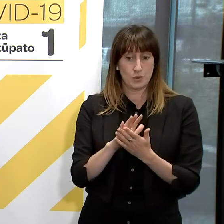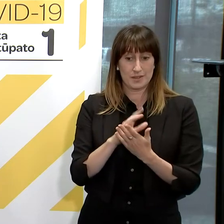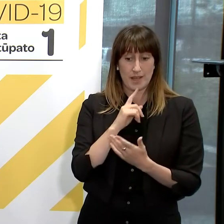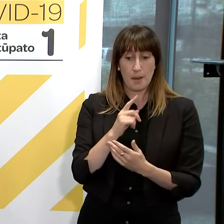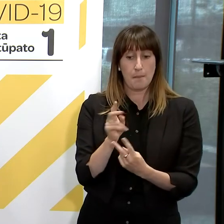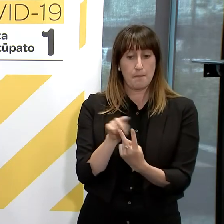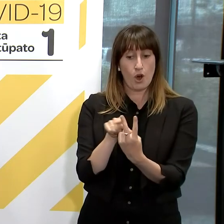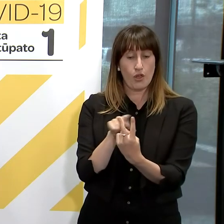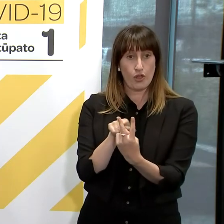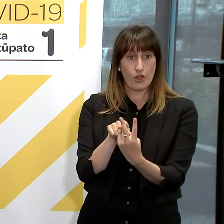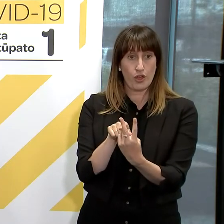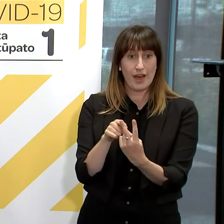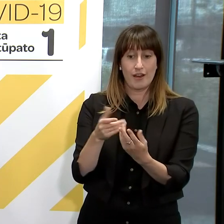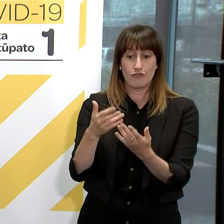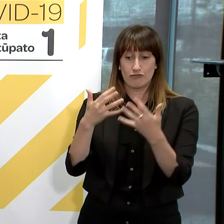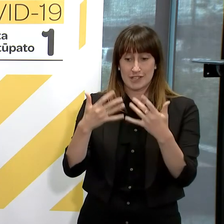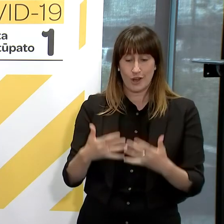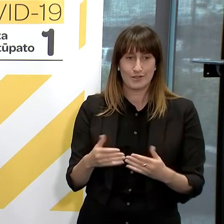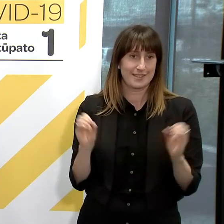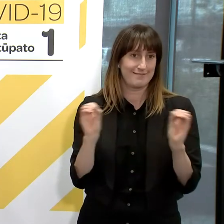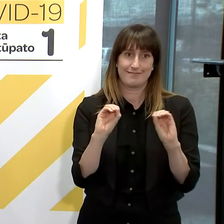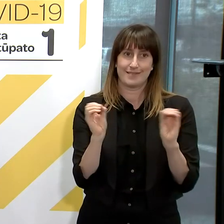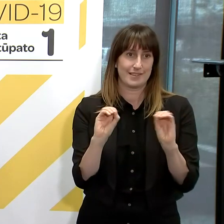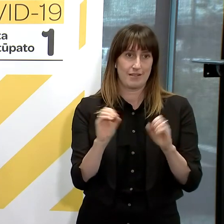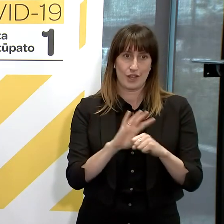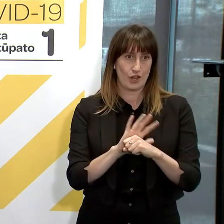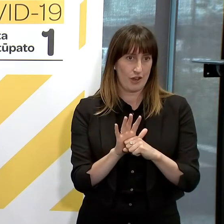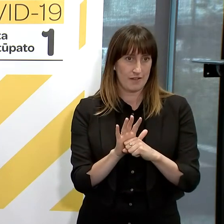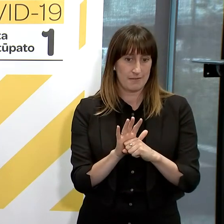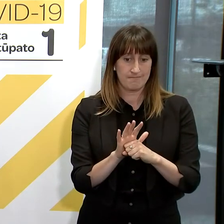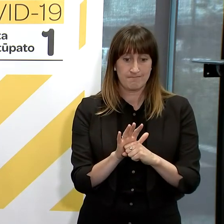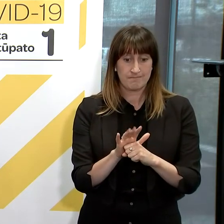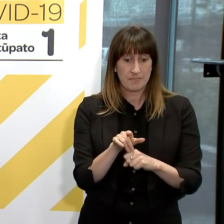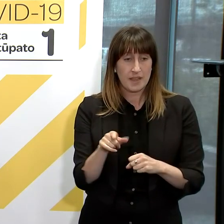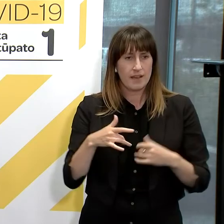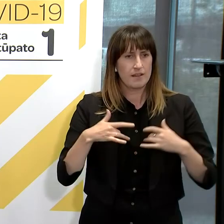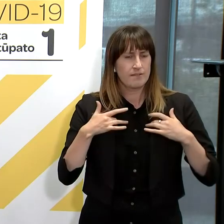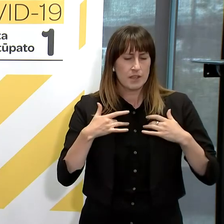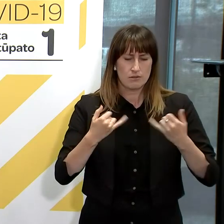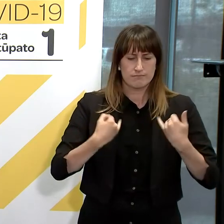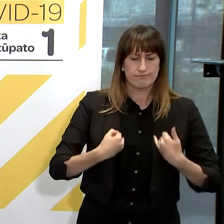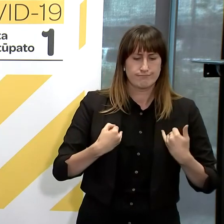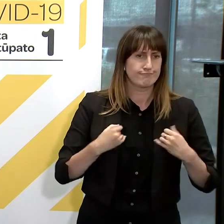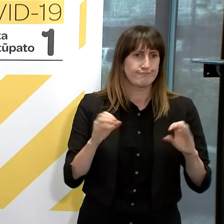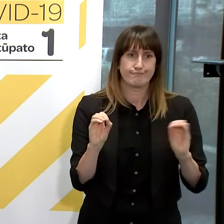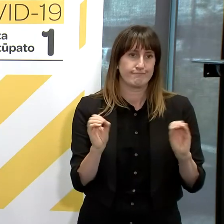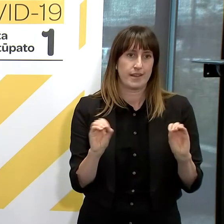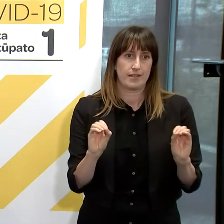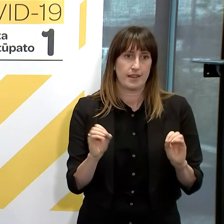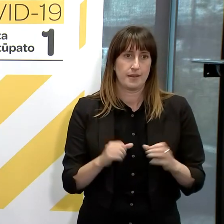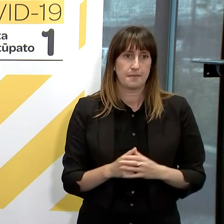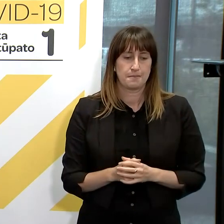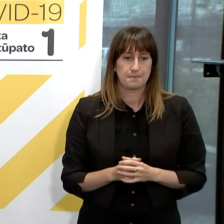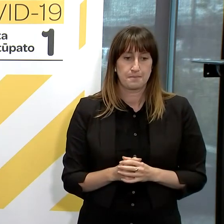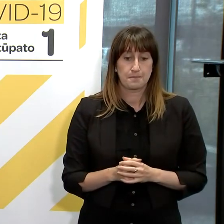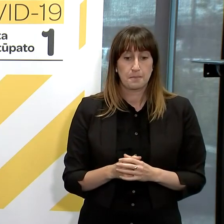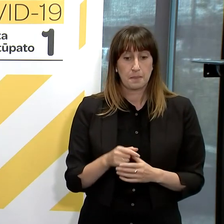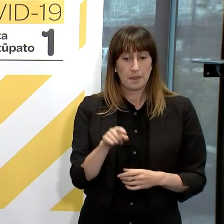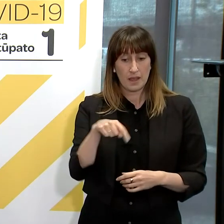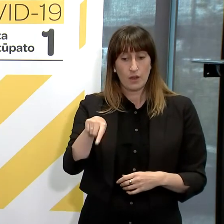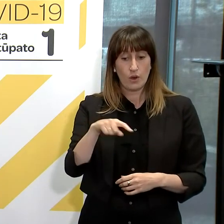a negative result. They have not displayed any symptoms. While the 3 people live